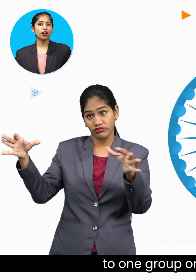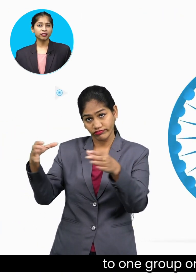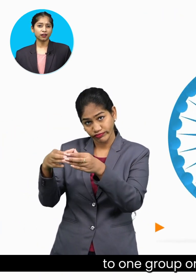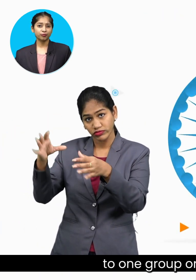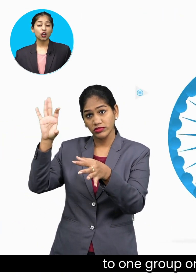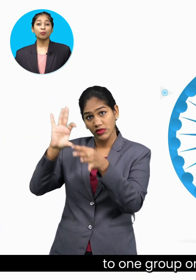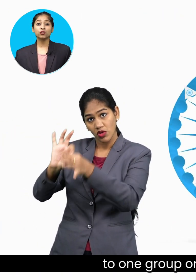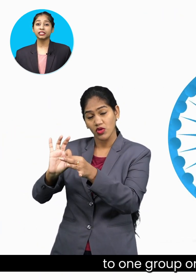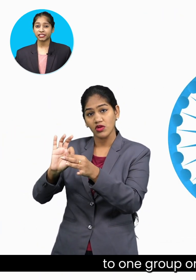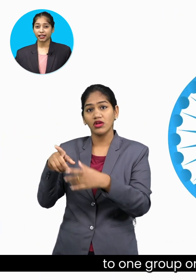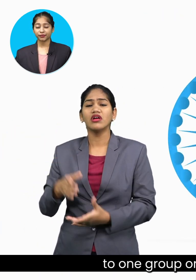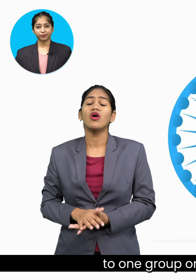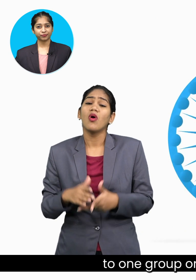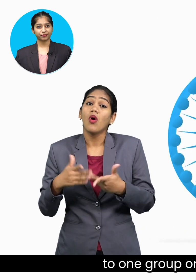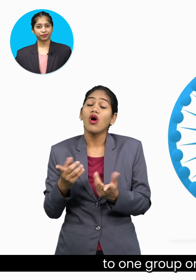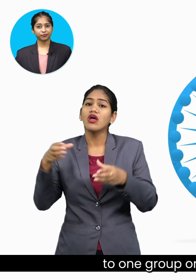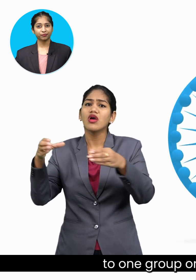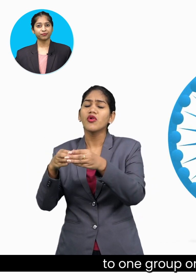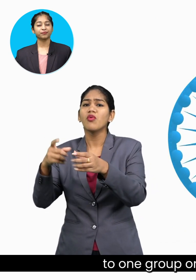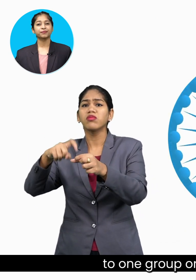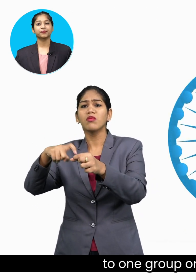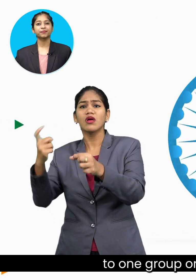to join the opposing side.